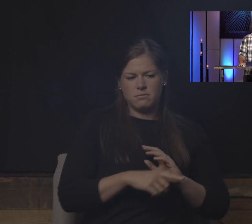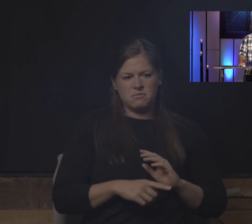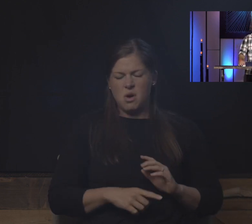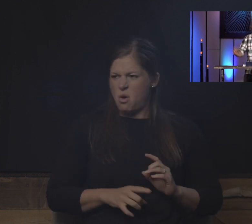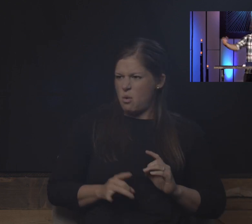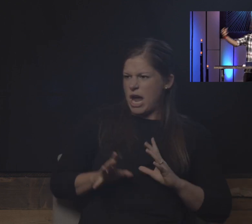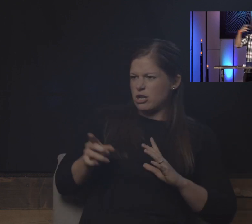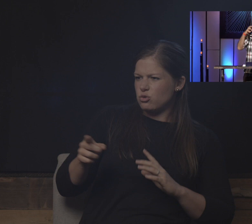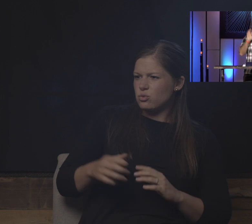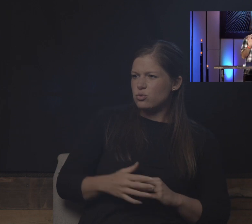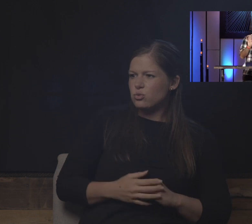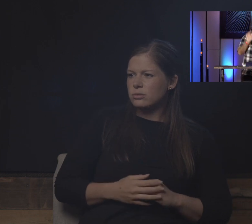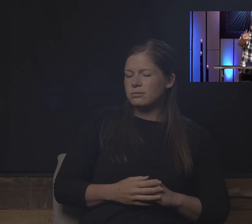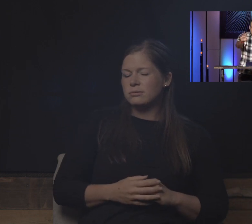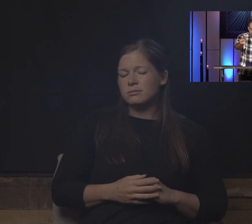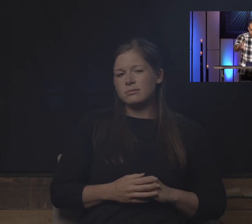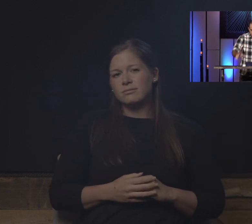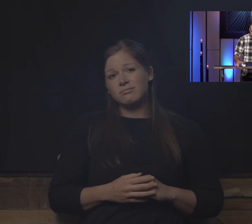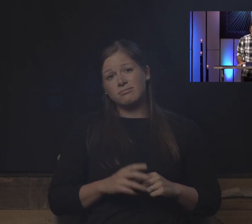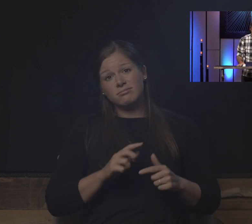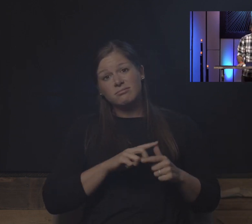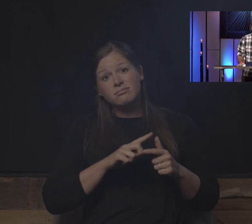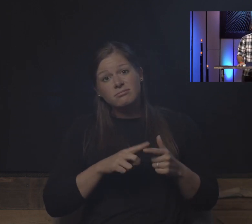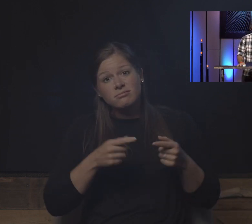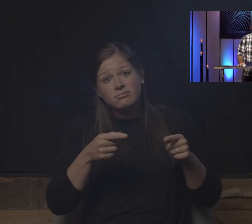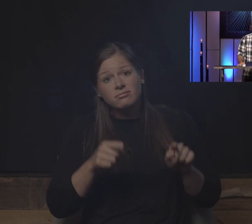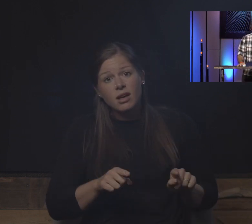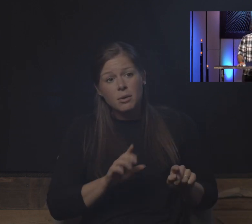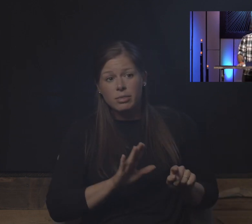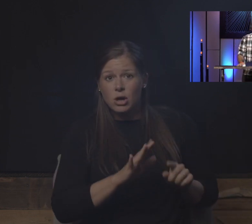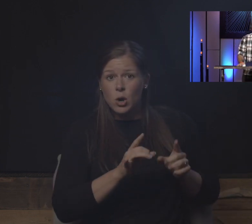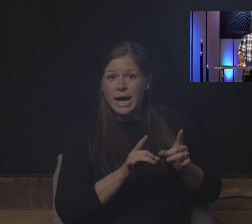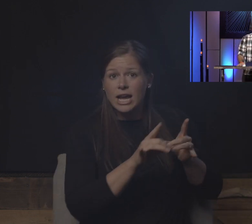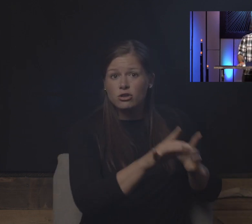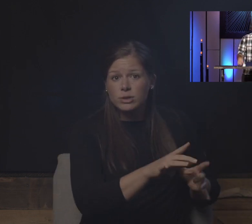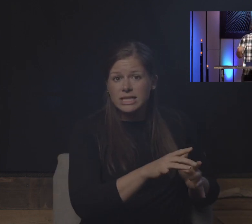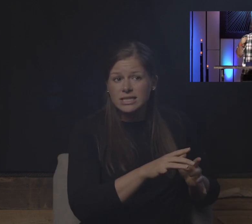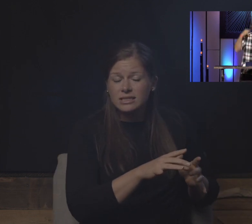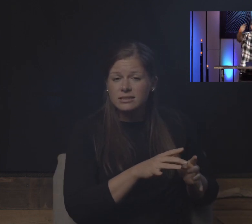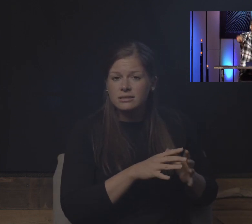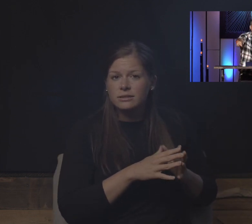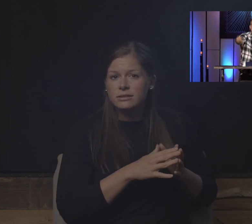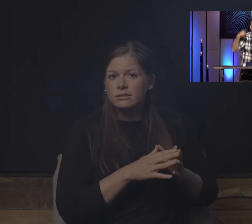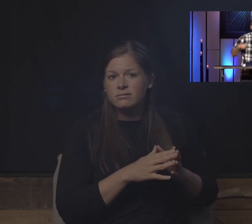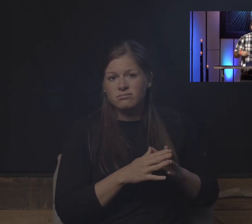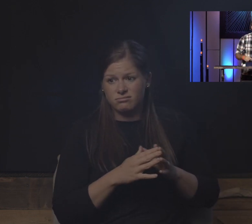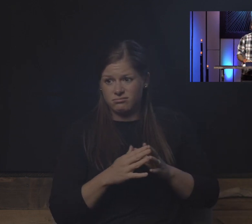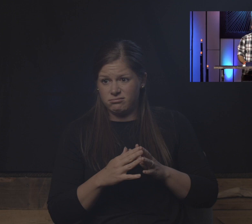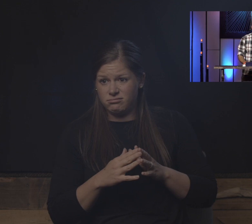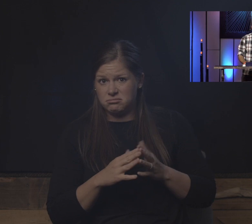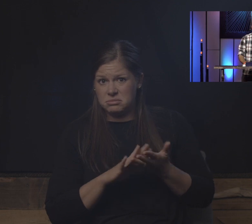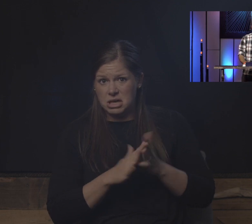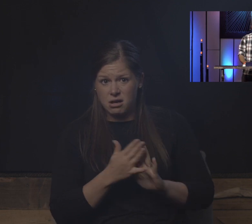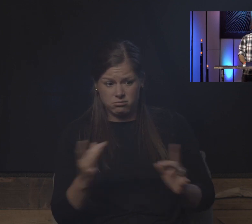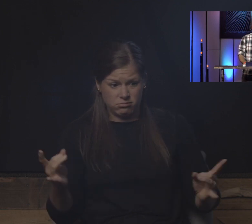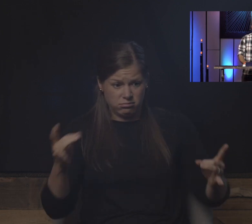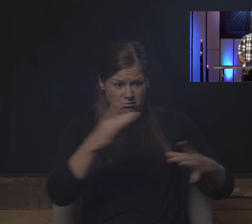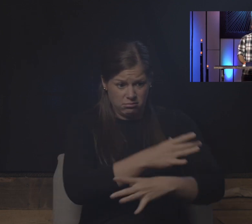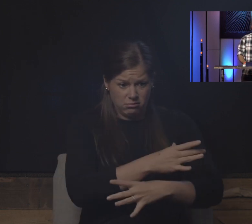others. And as a result of the hatred that they have for others, the people that they hate them back.